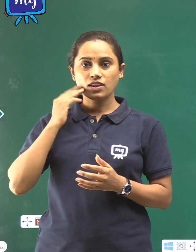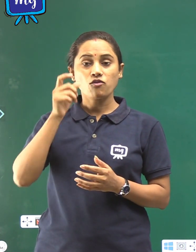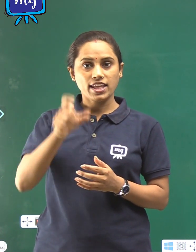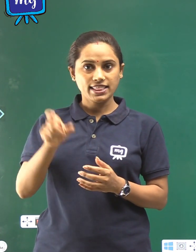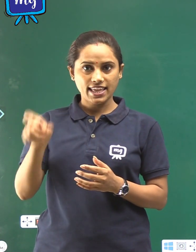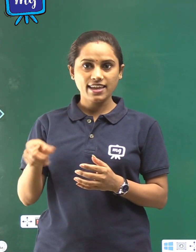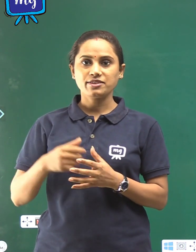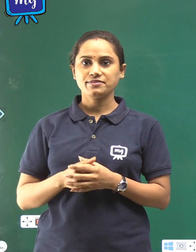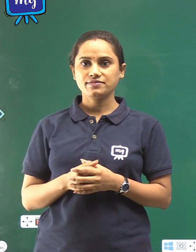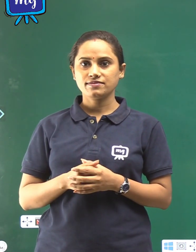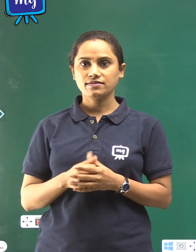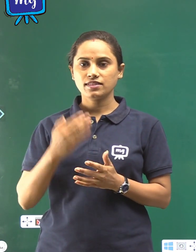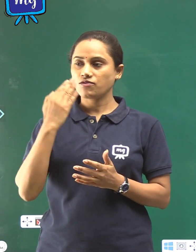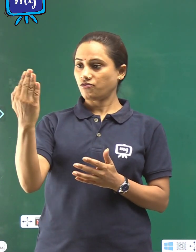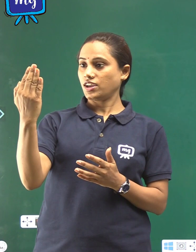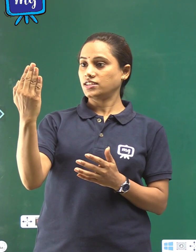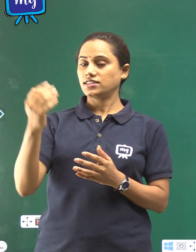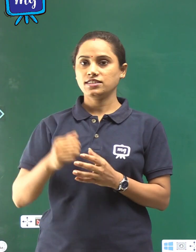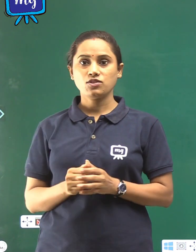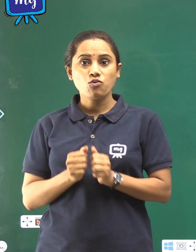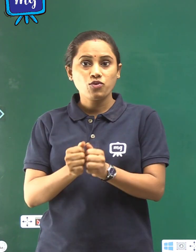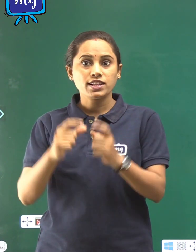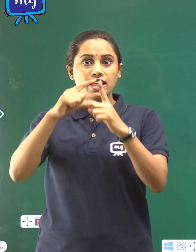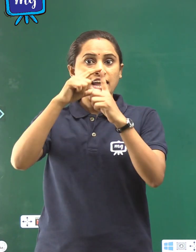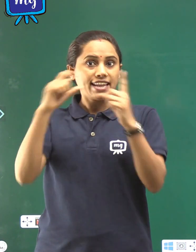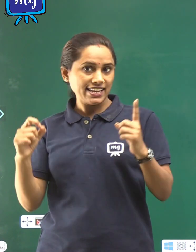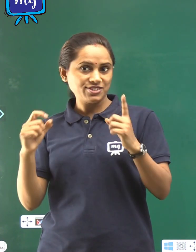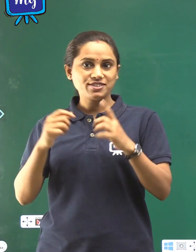when they faced with danger?